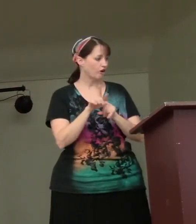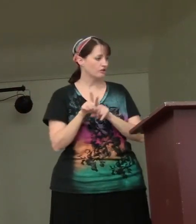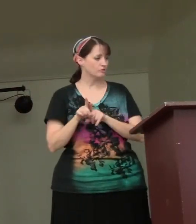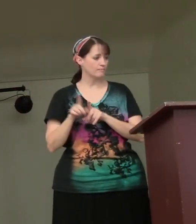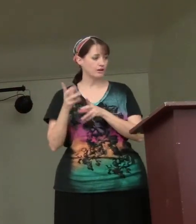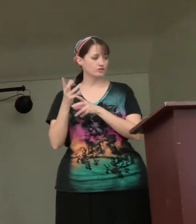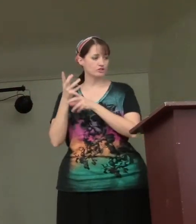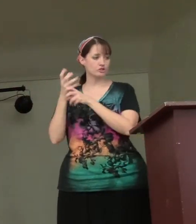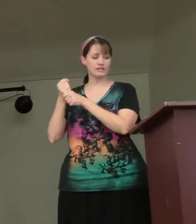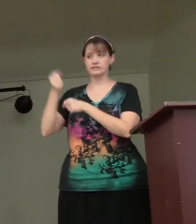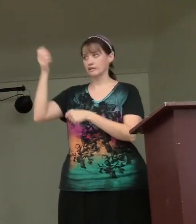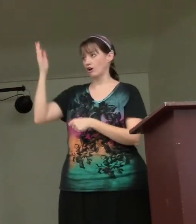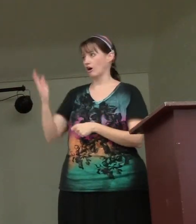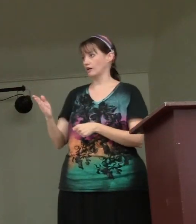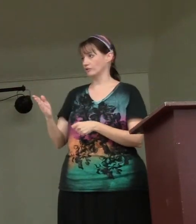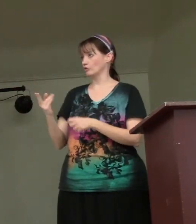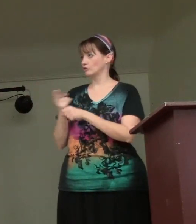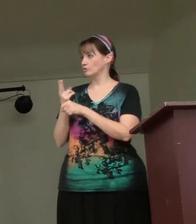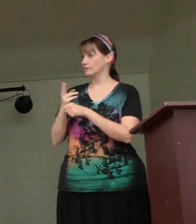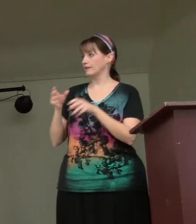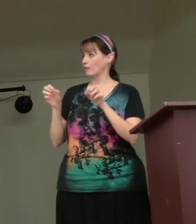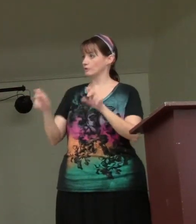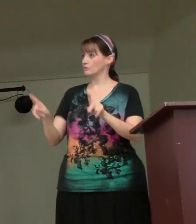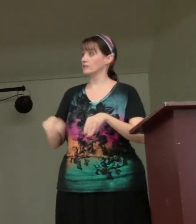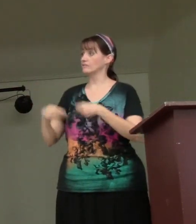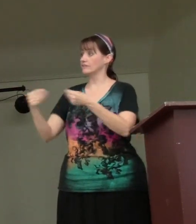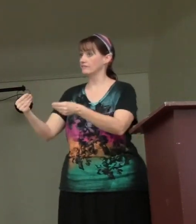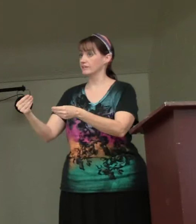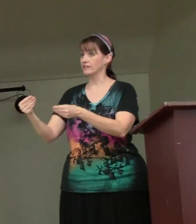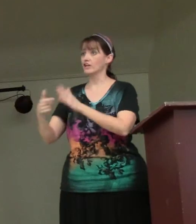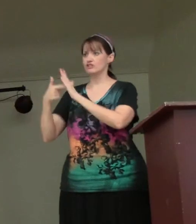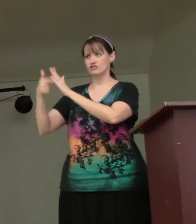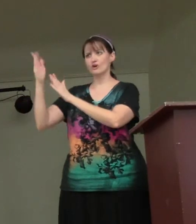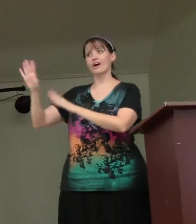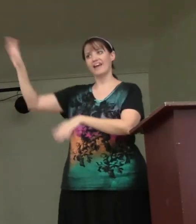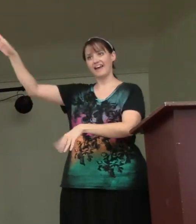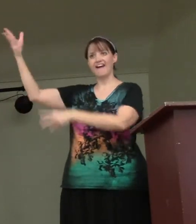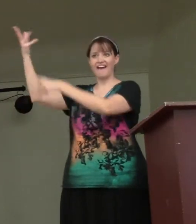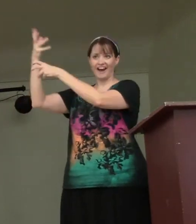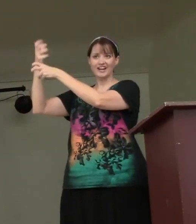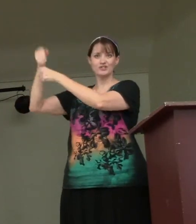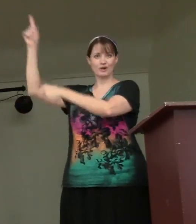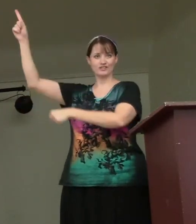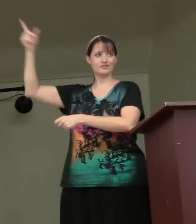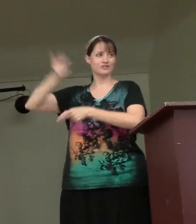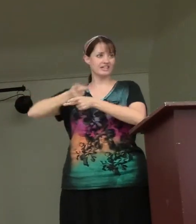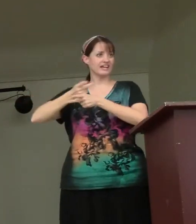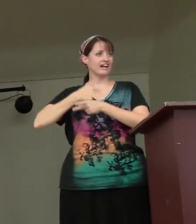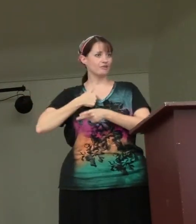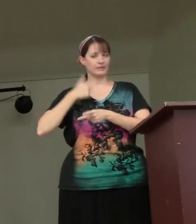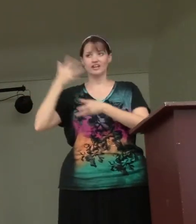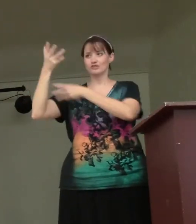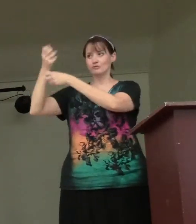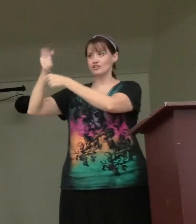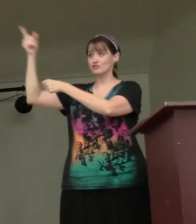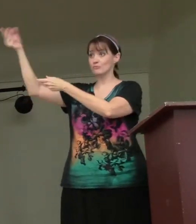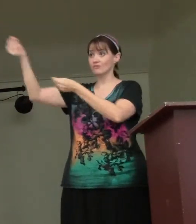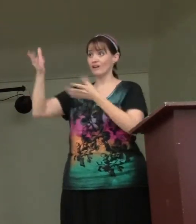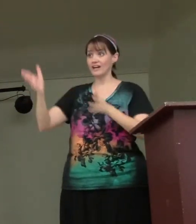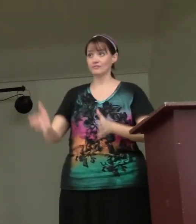also about trusting God and using the opportunity of giving to show God, hey, I trust you to take care of me. I trust you to provide for